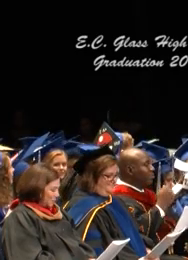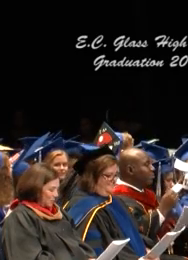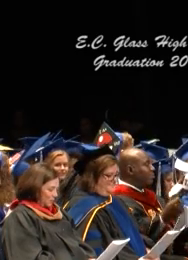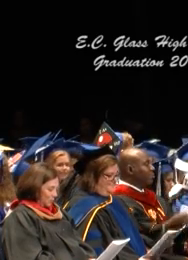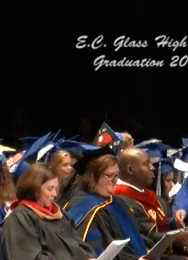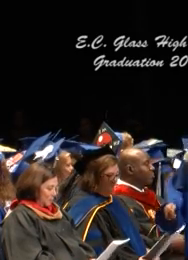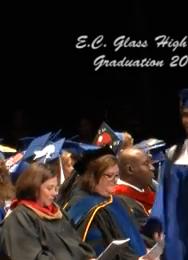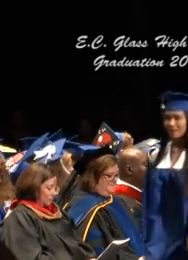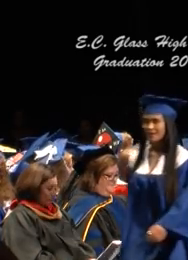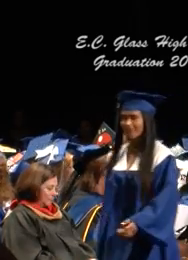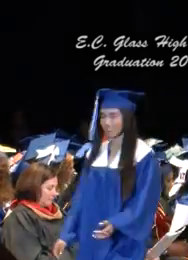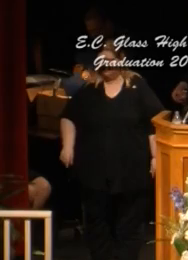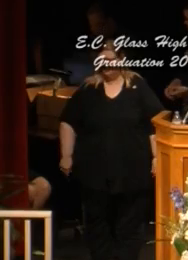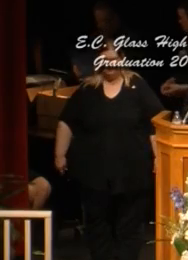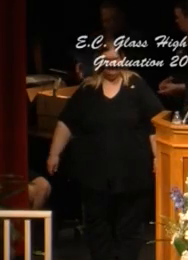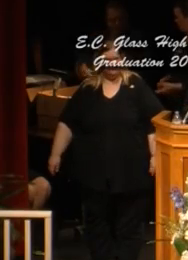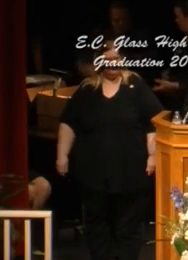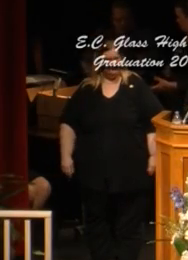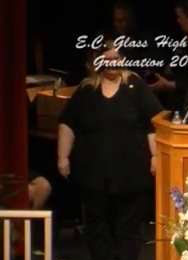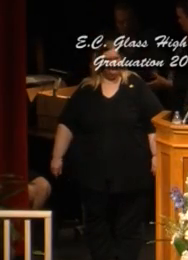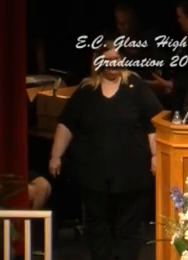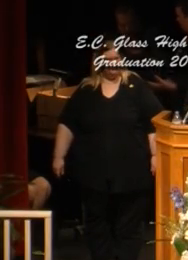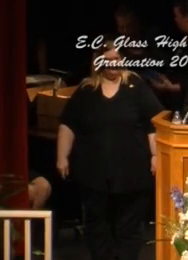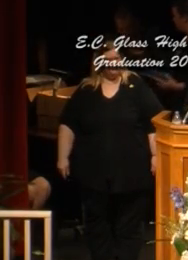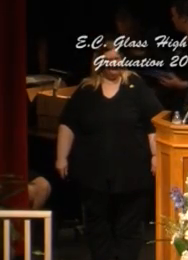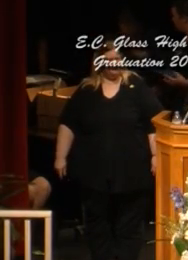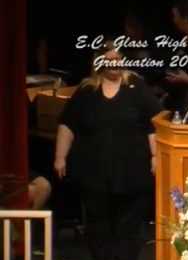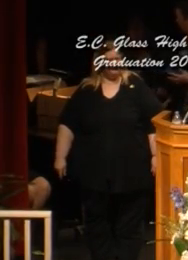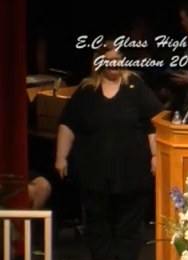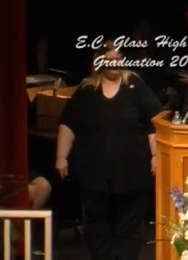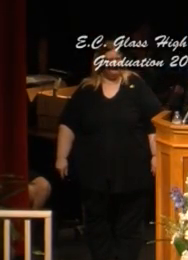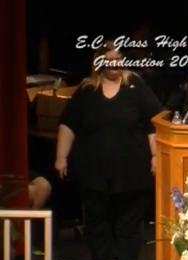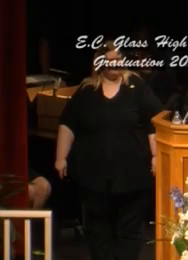Stephen Andrew James.